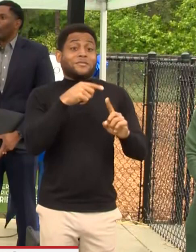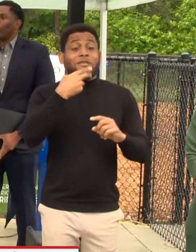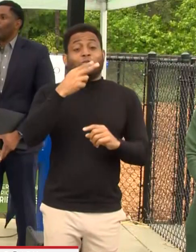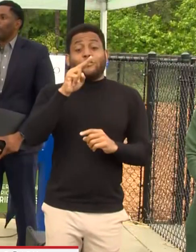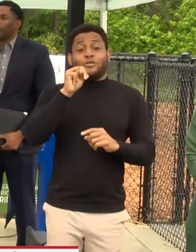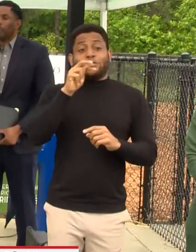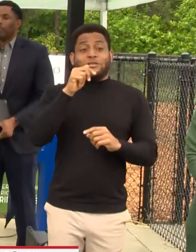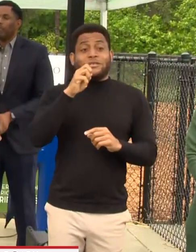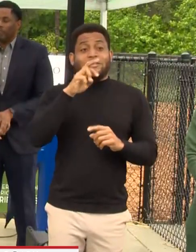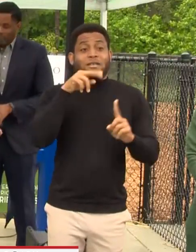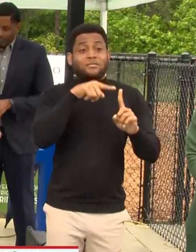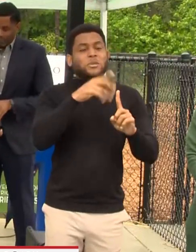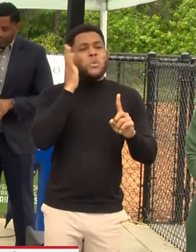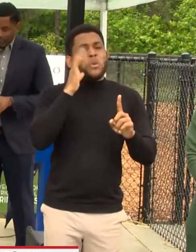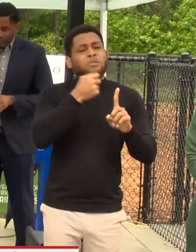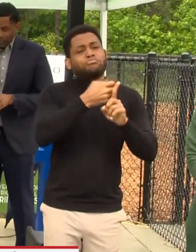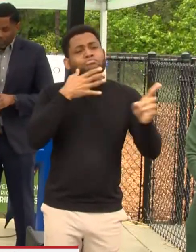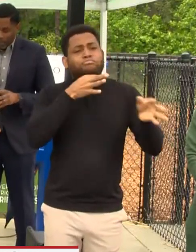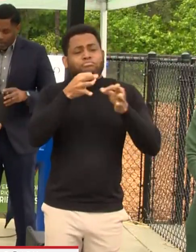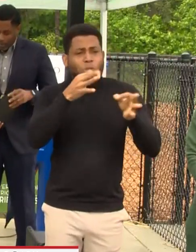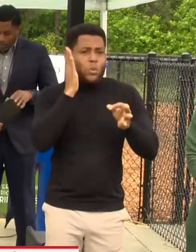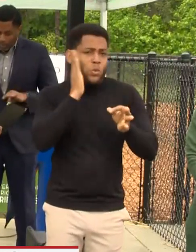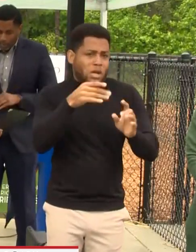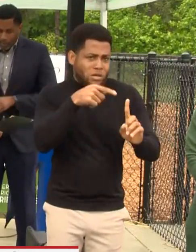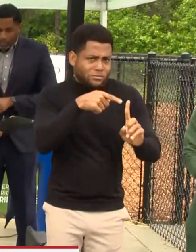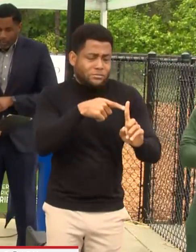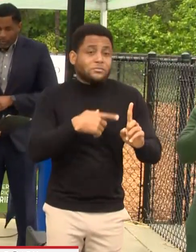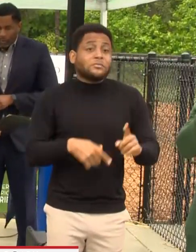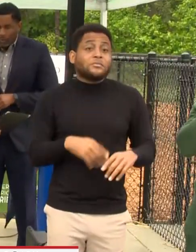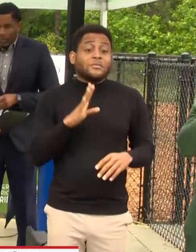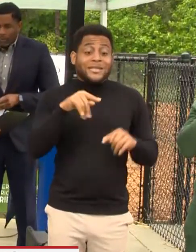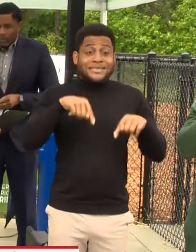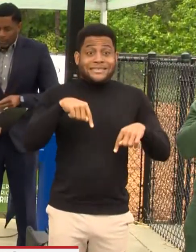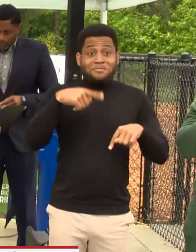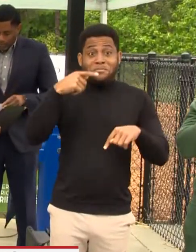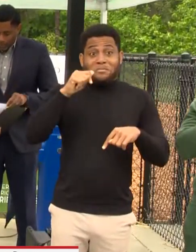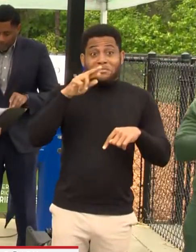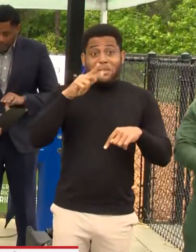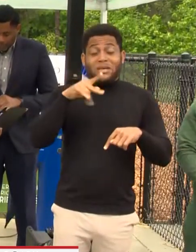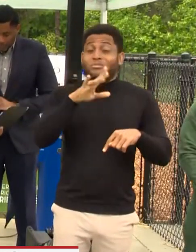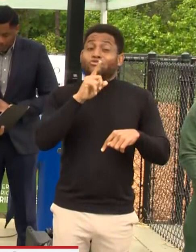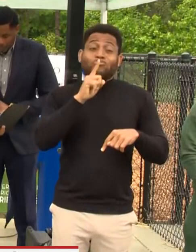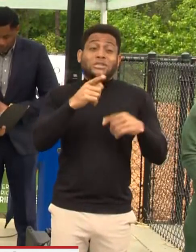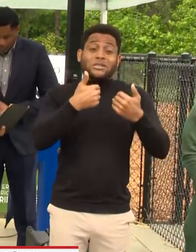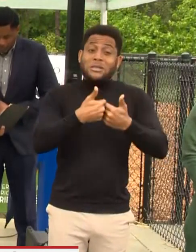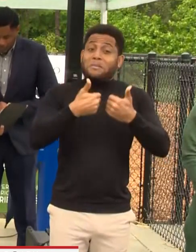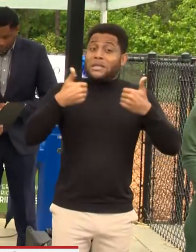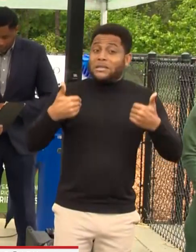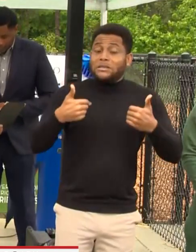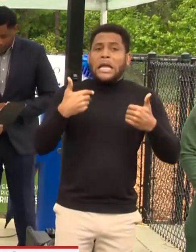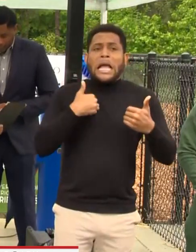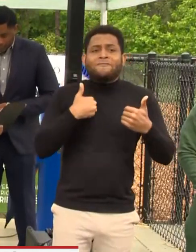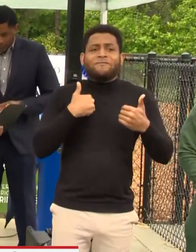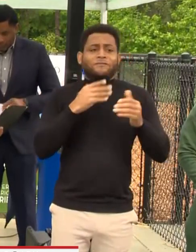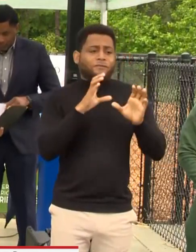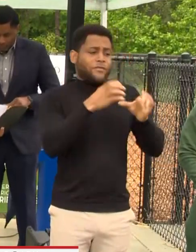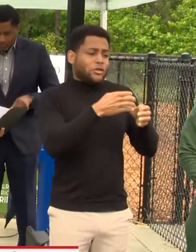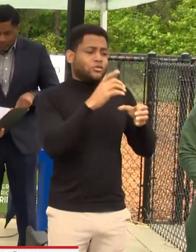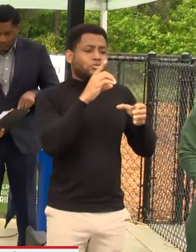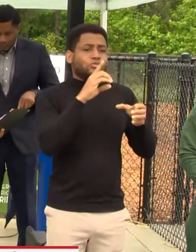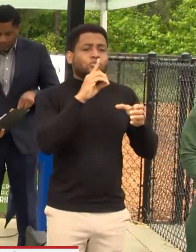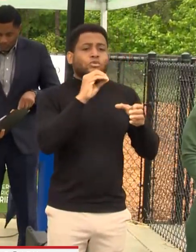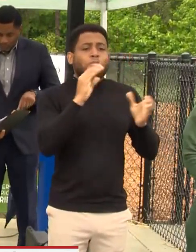a larger park. It's separated actually into one for our smaller and larger furry